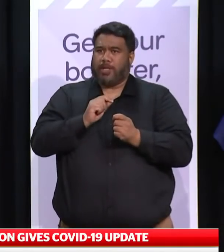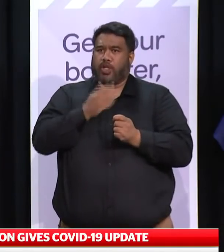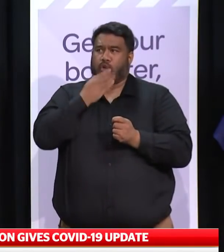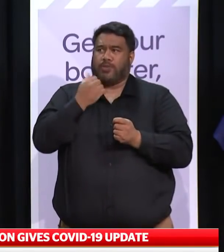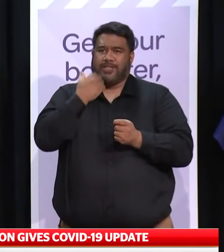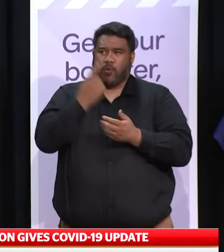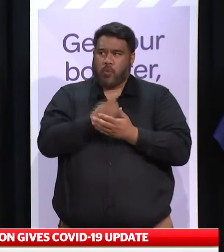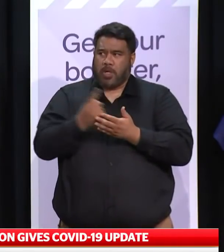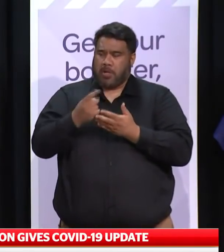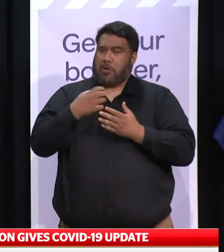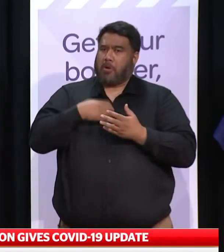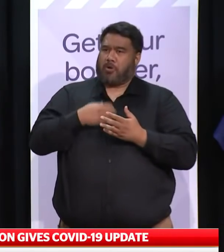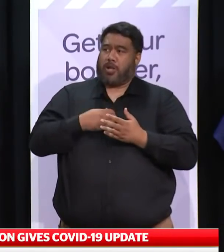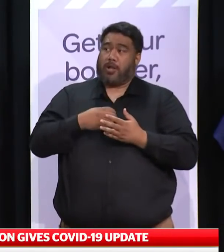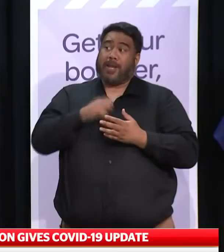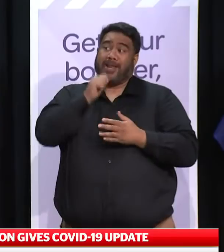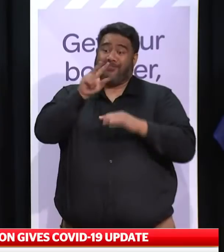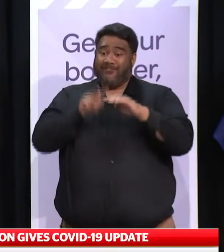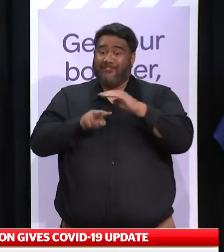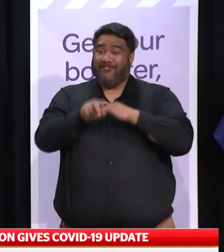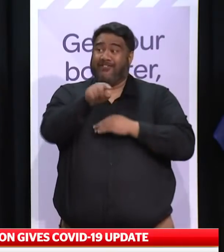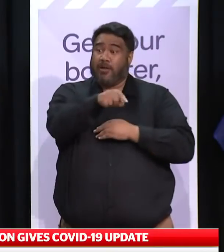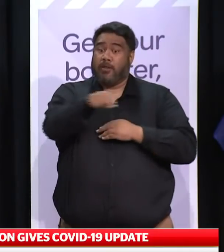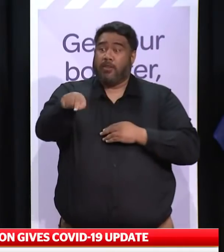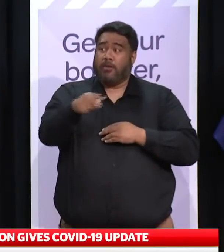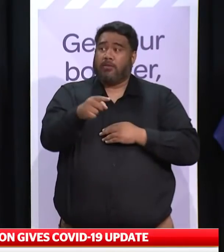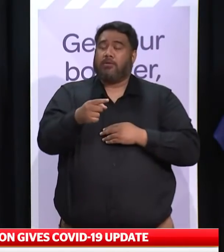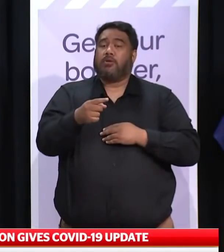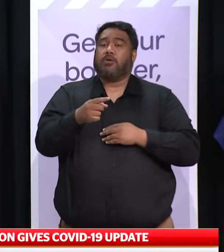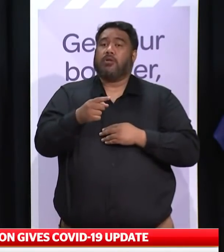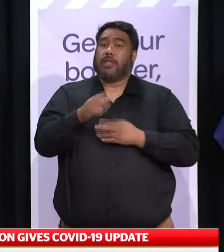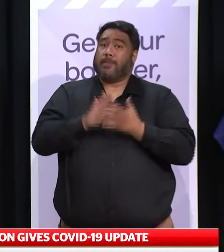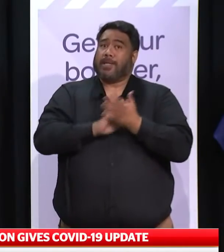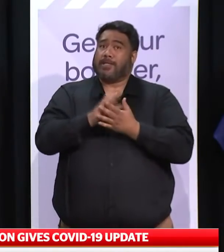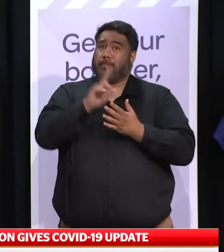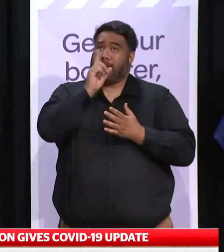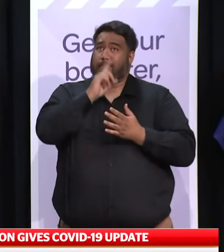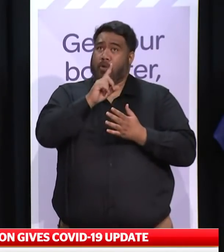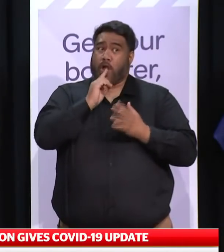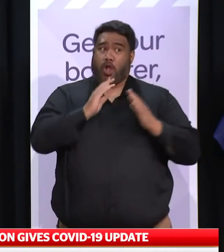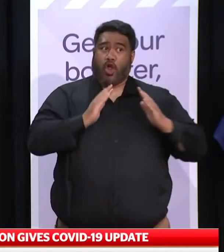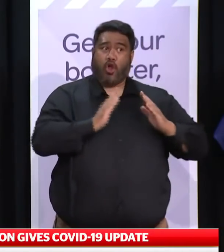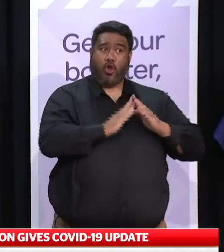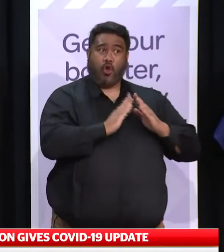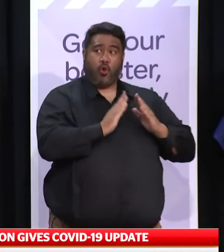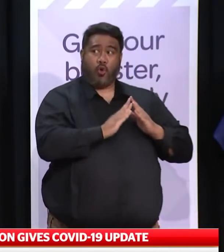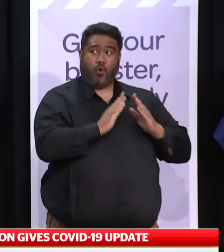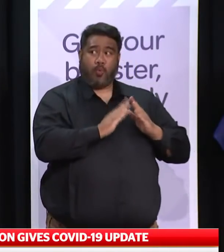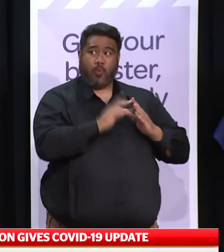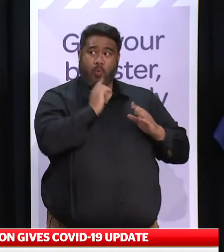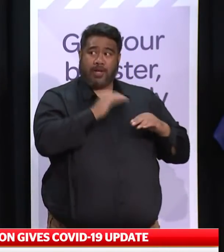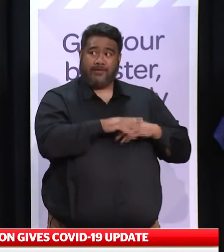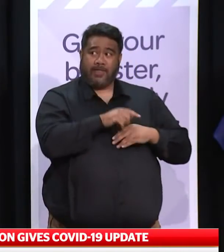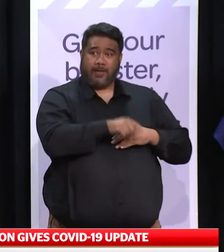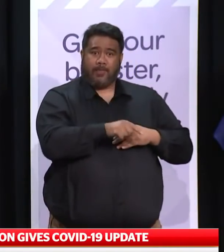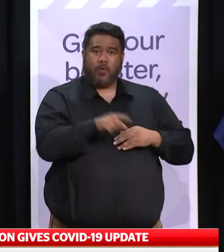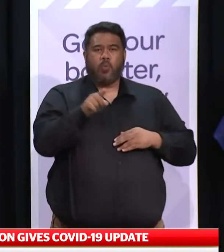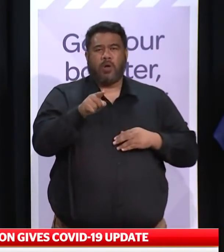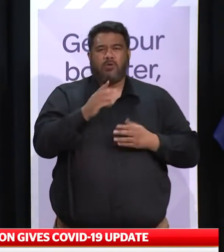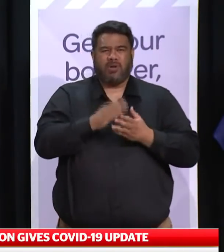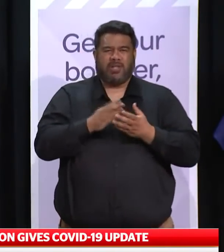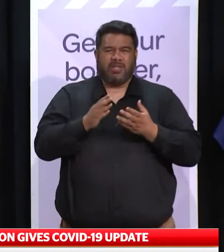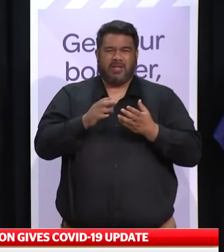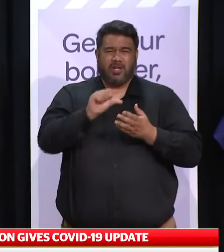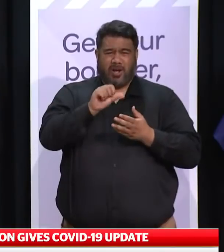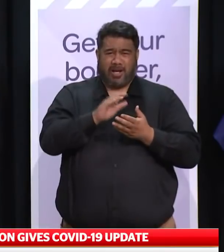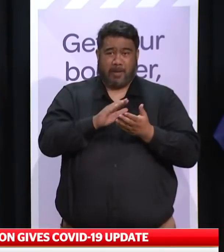that imply that at that time people in the public would be able to... Obviously, it's a much wider group